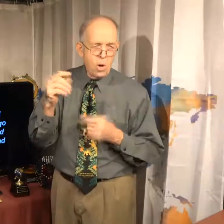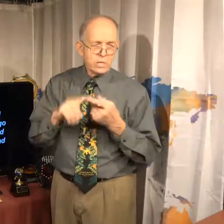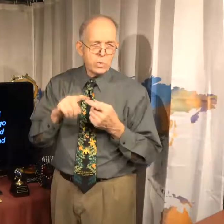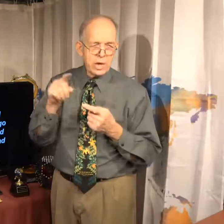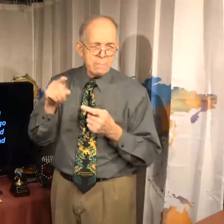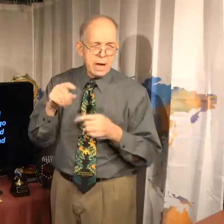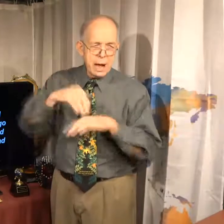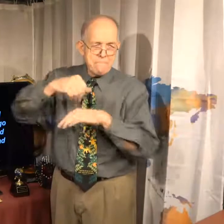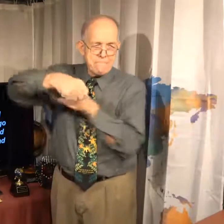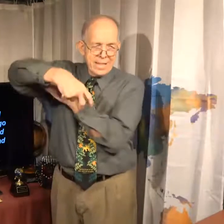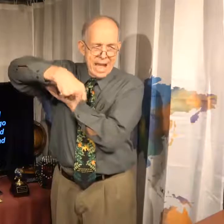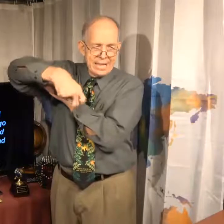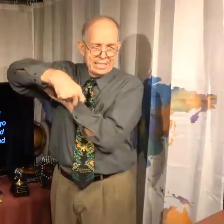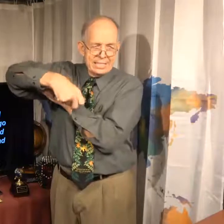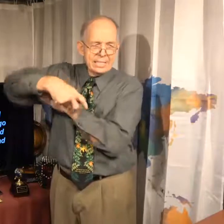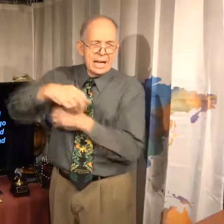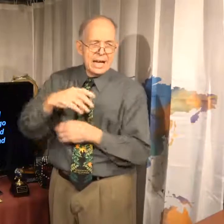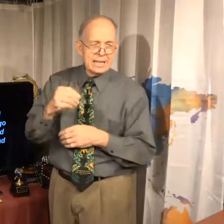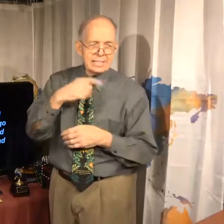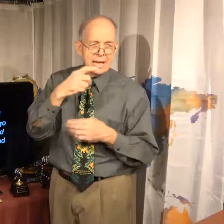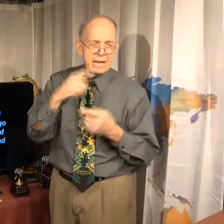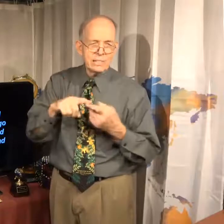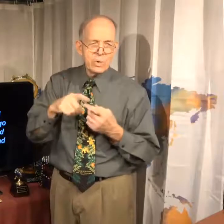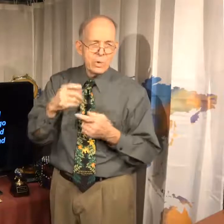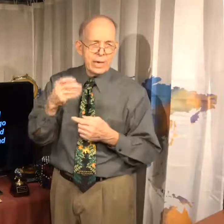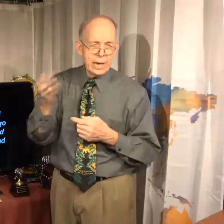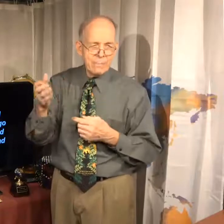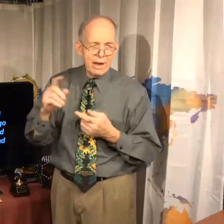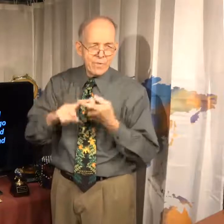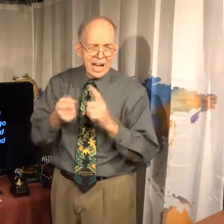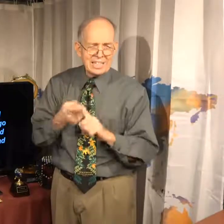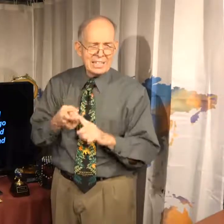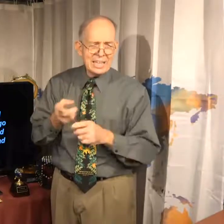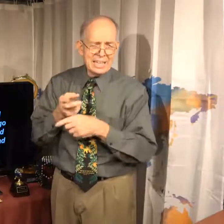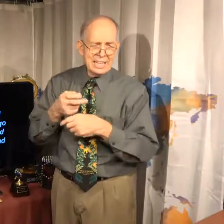unto him at midnight, and say unto him, Friend,